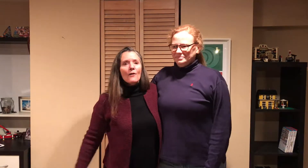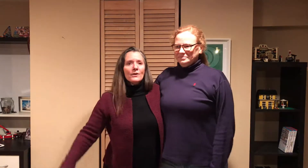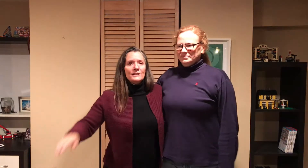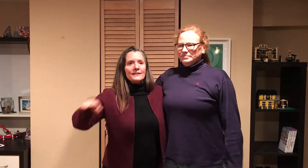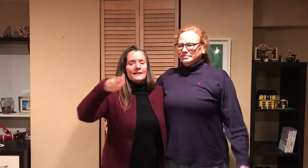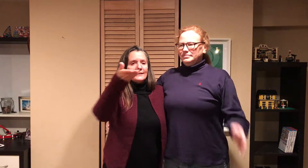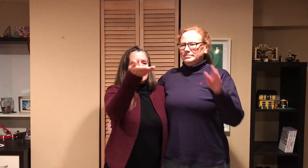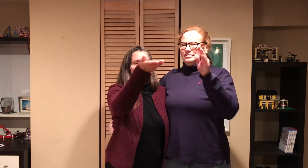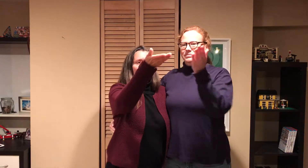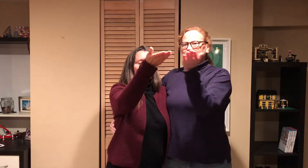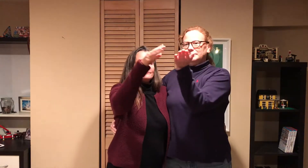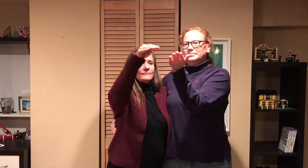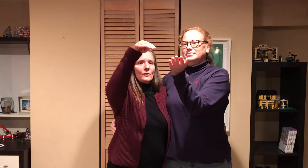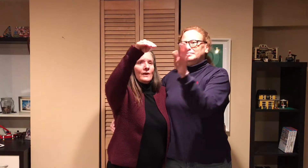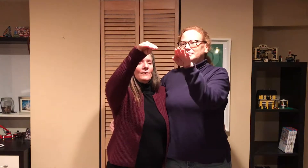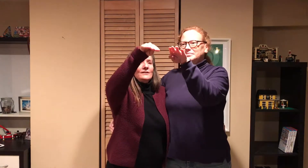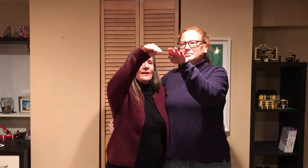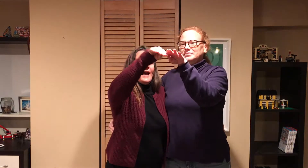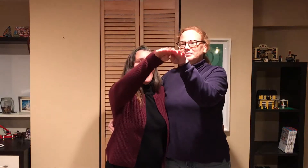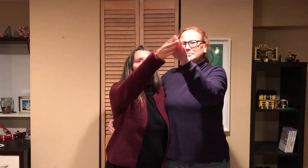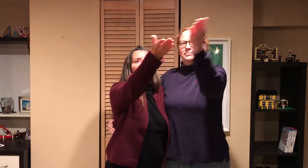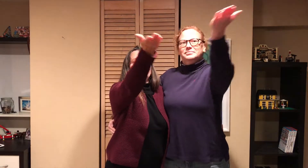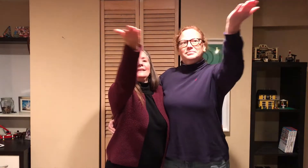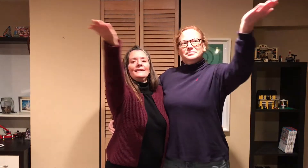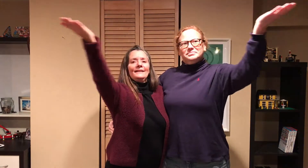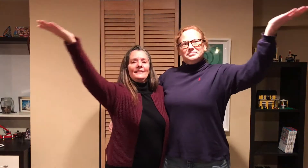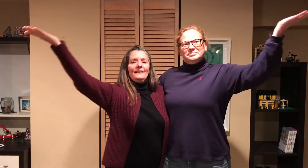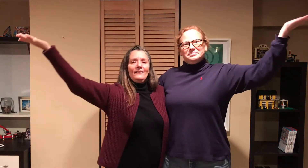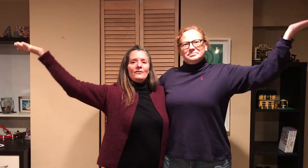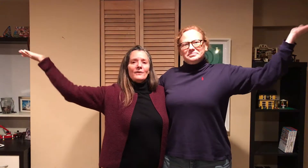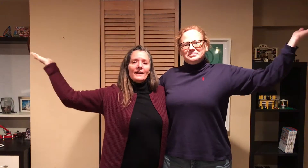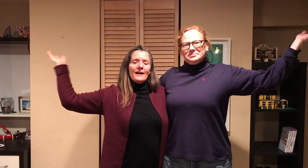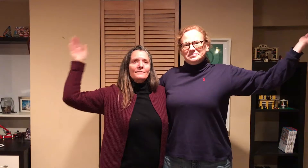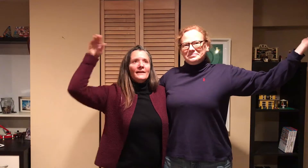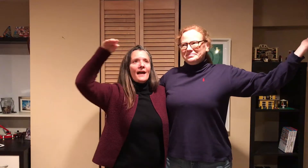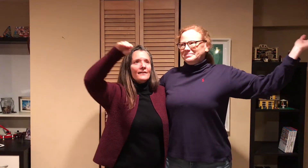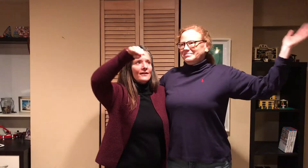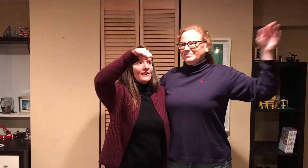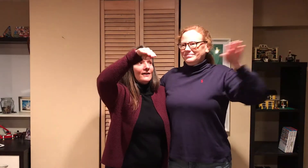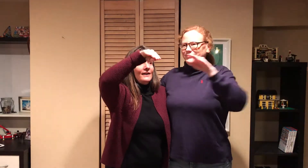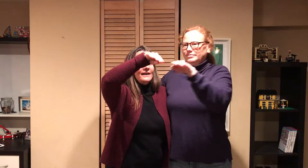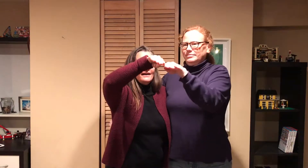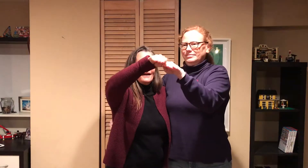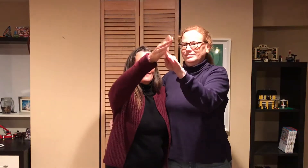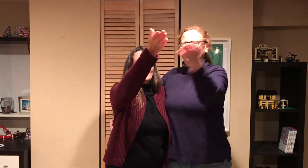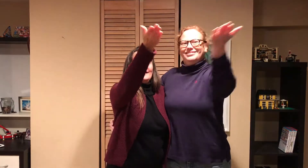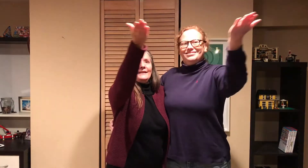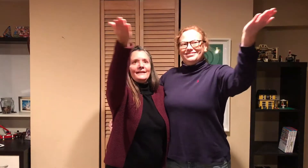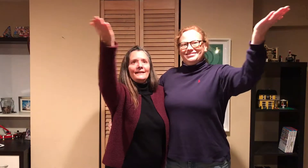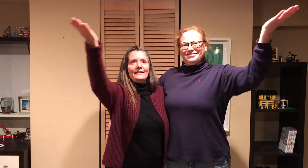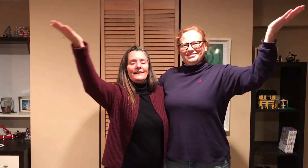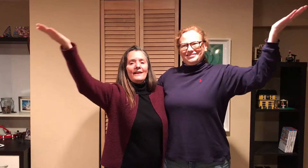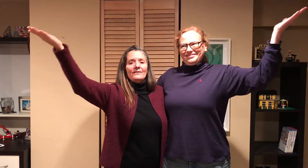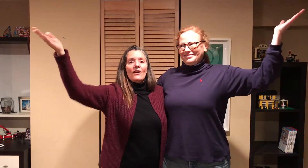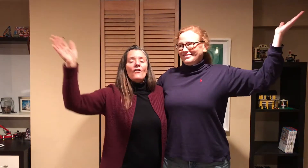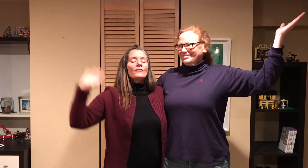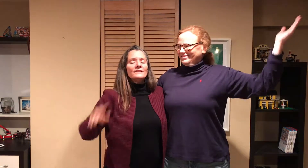We're just going to sign, heaven. So we're going to come together, heaven. So we'll say